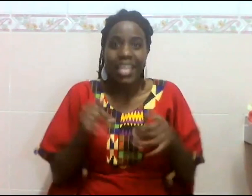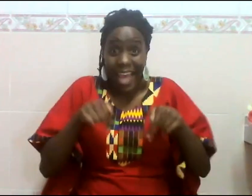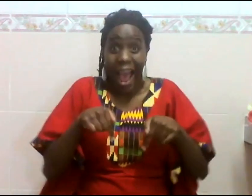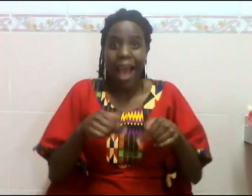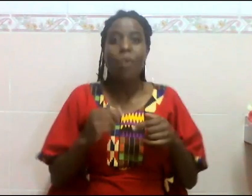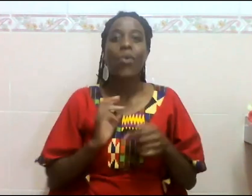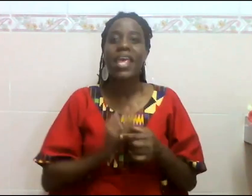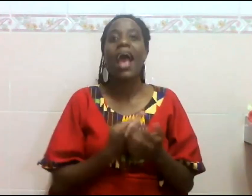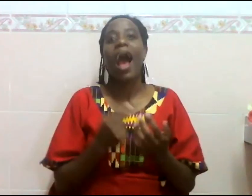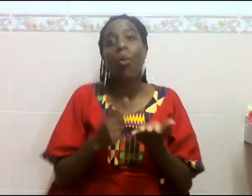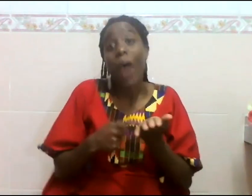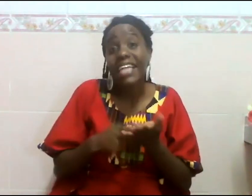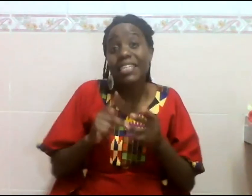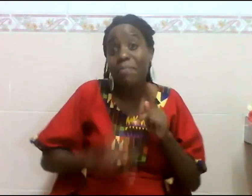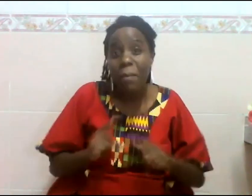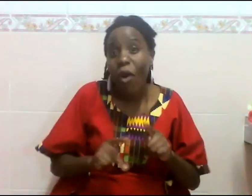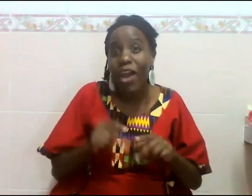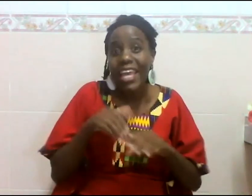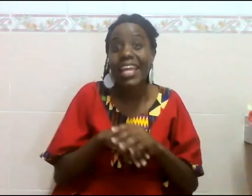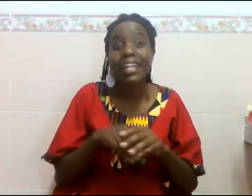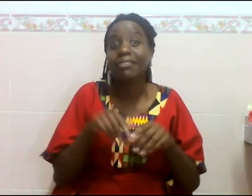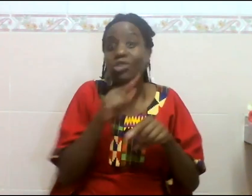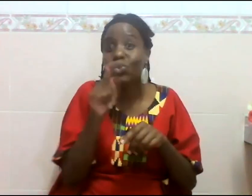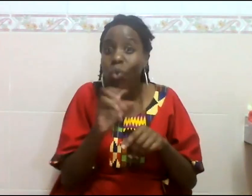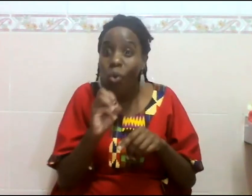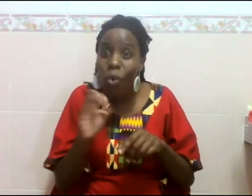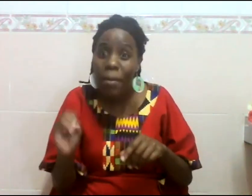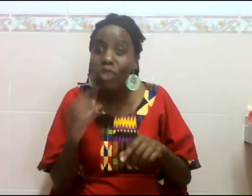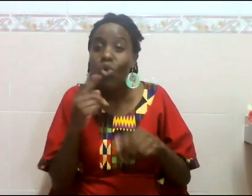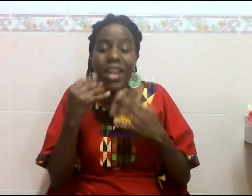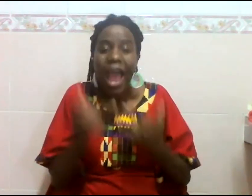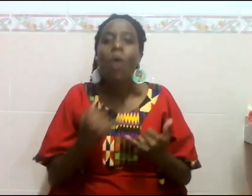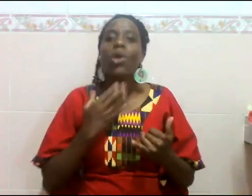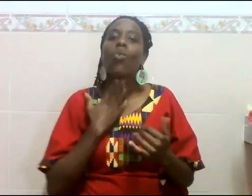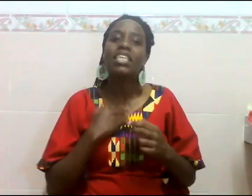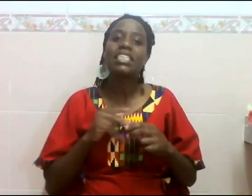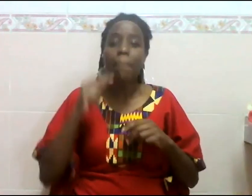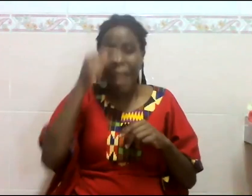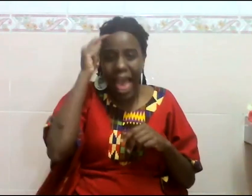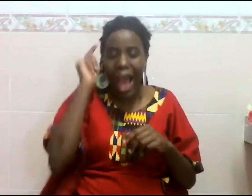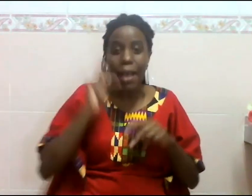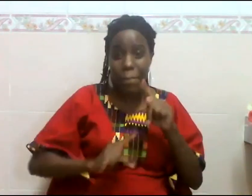room are interrogating it too, and making sure that they really look carefully at it, because it's been imposed